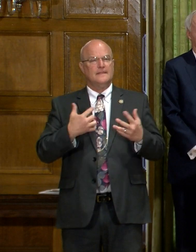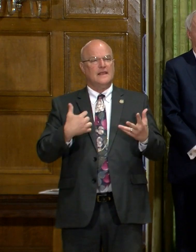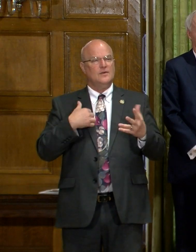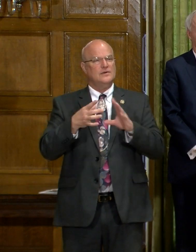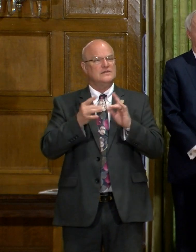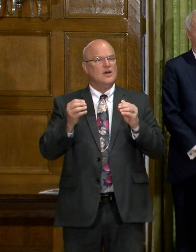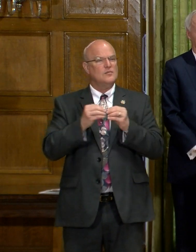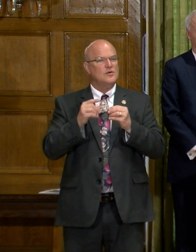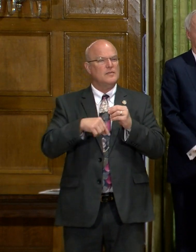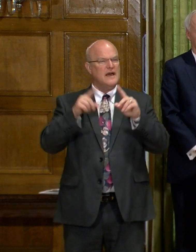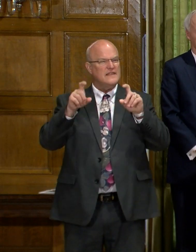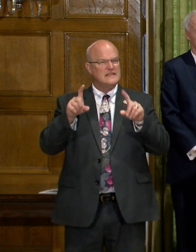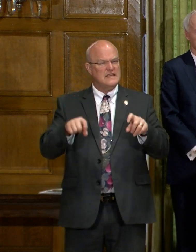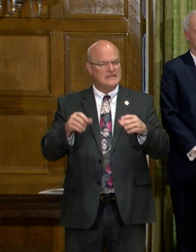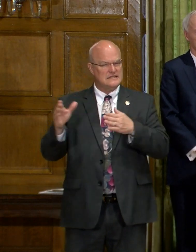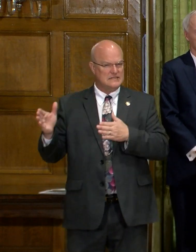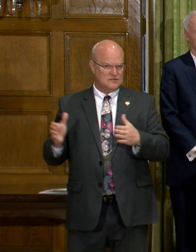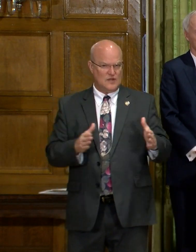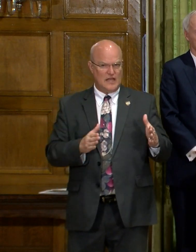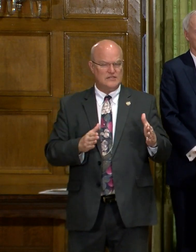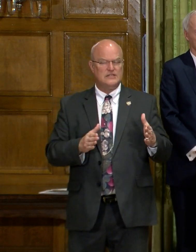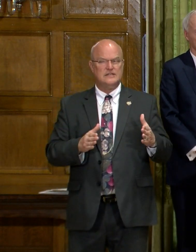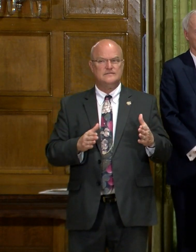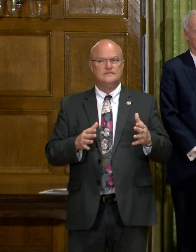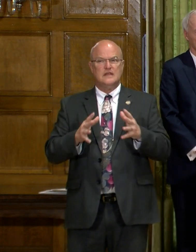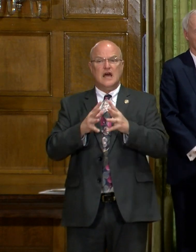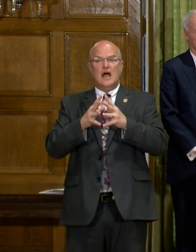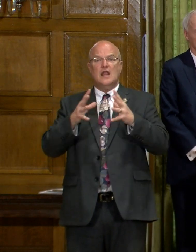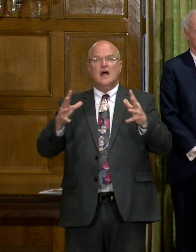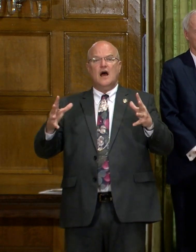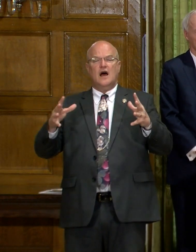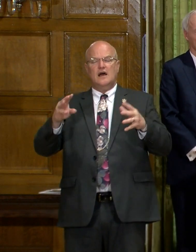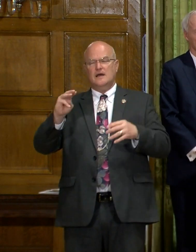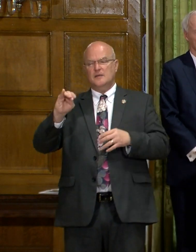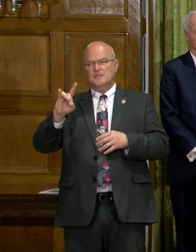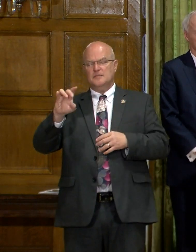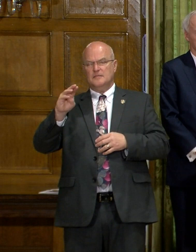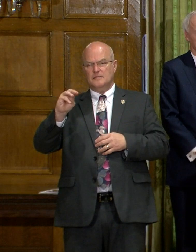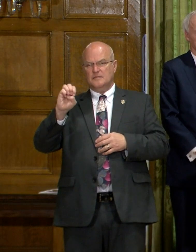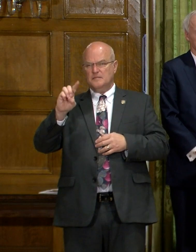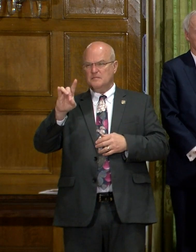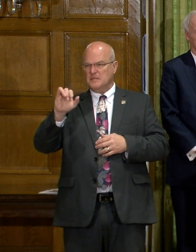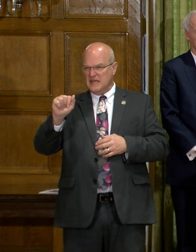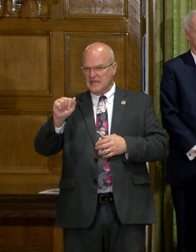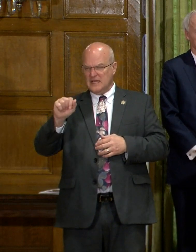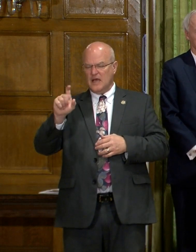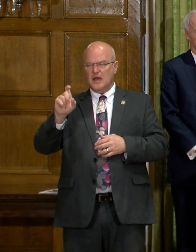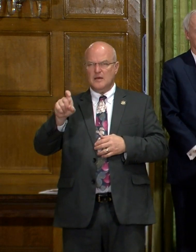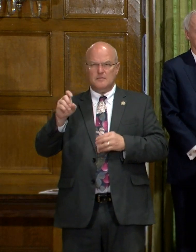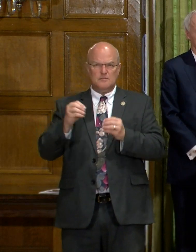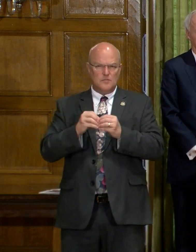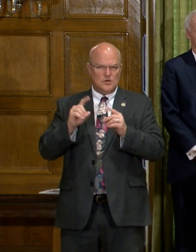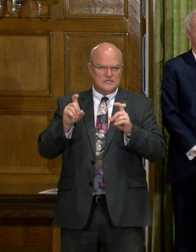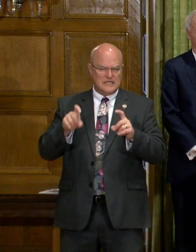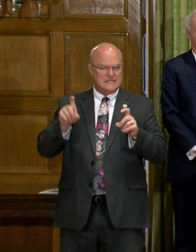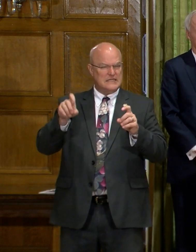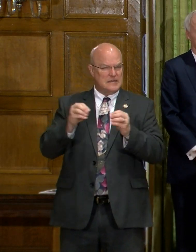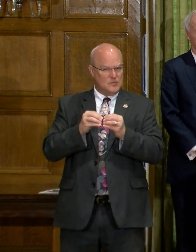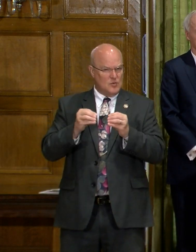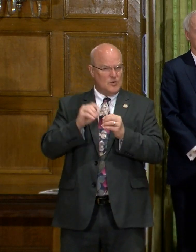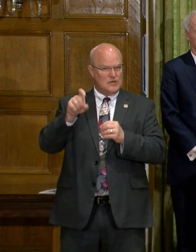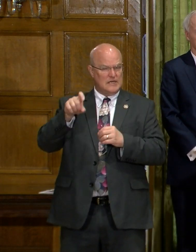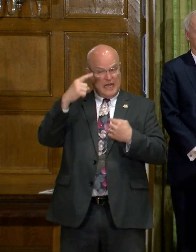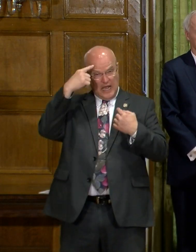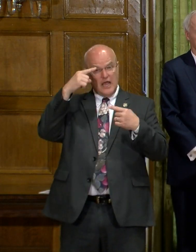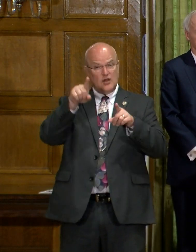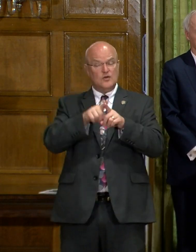talk a little bit more about the testing strategy. There's a lot in the media, a lot about test. We need more testing. We do need more testing.